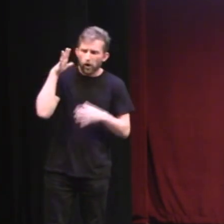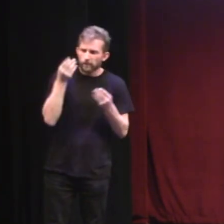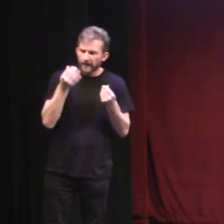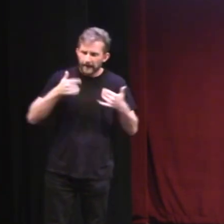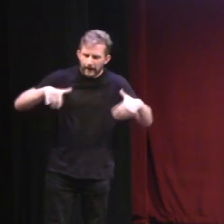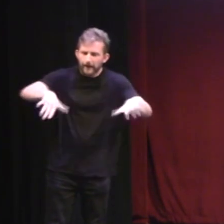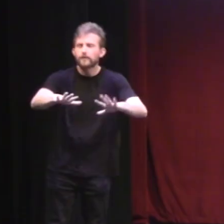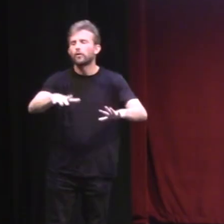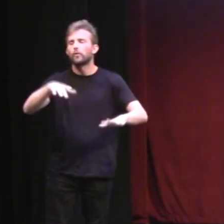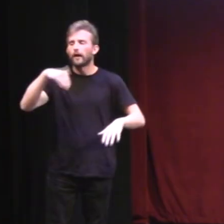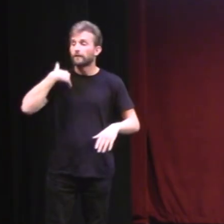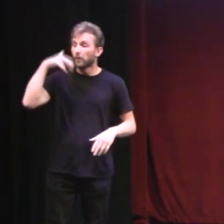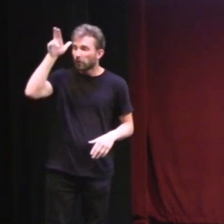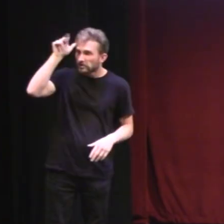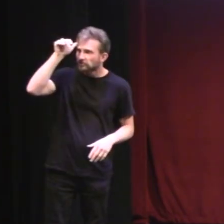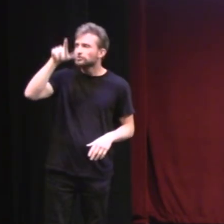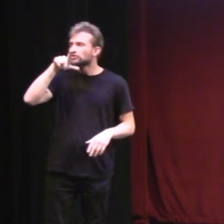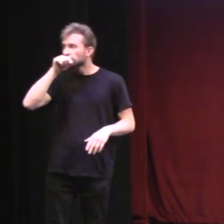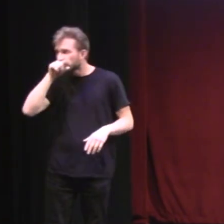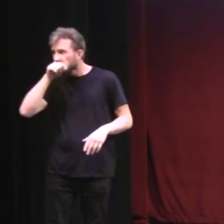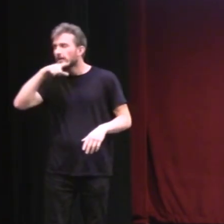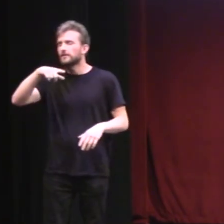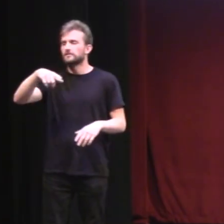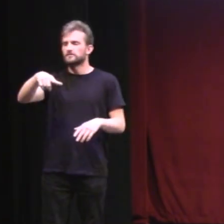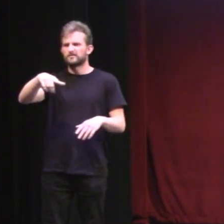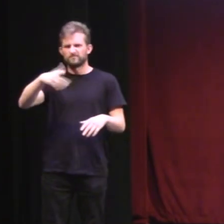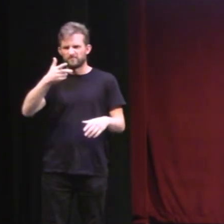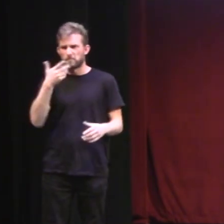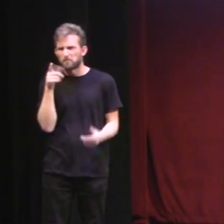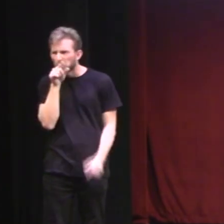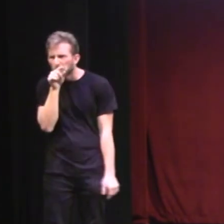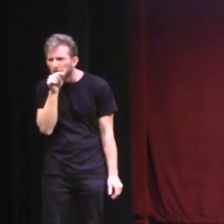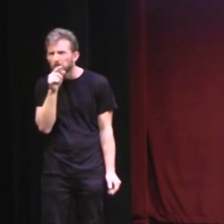think at one point they had birds, like parrots.